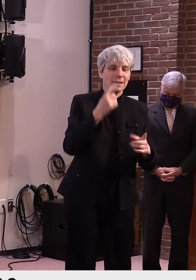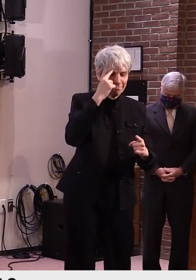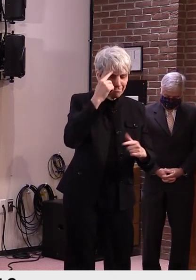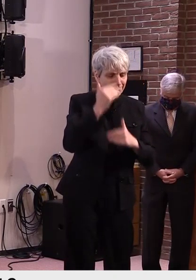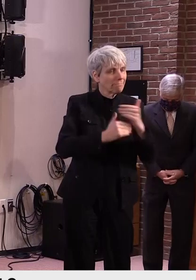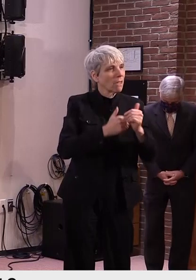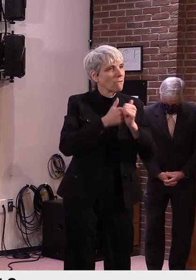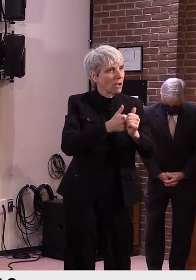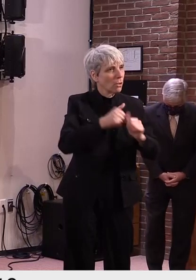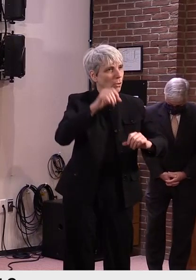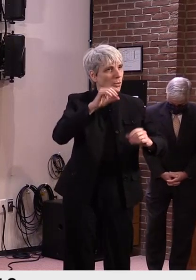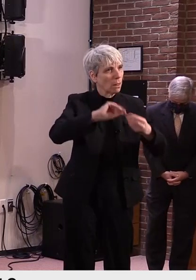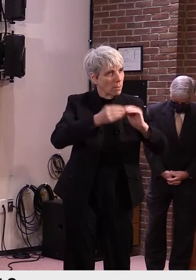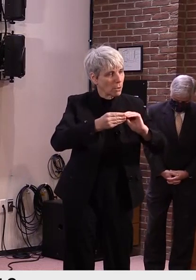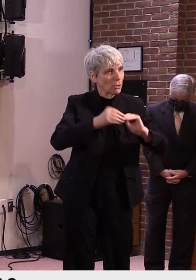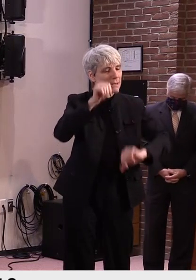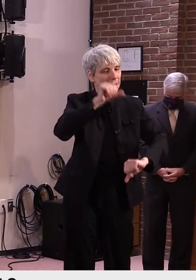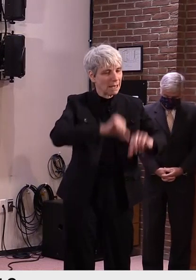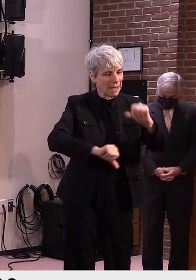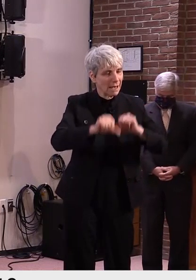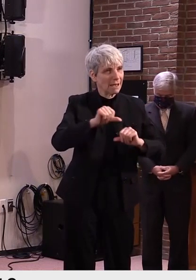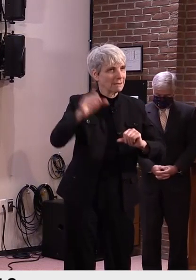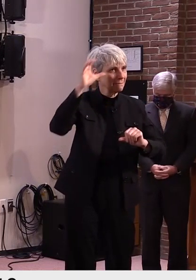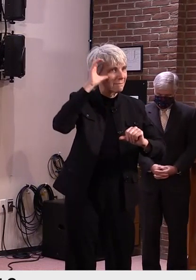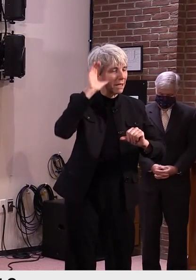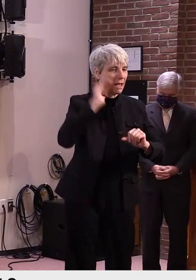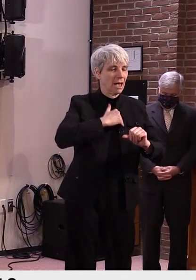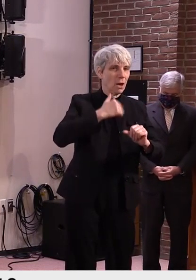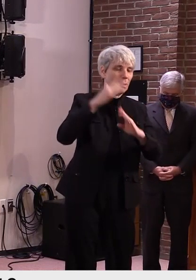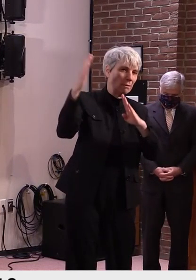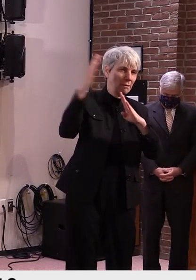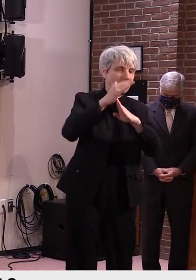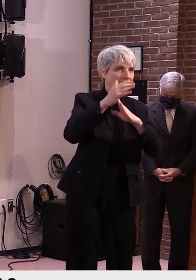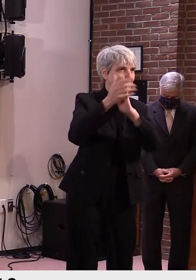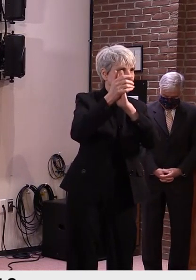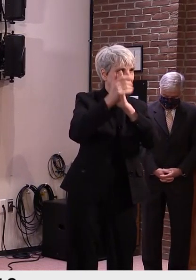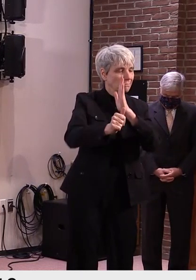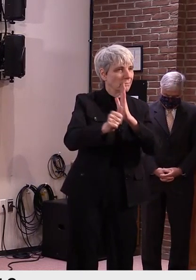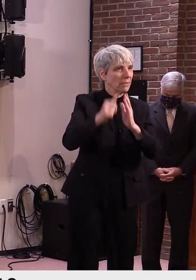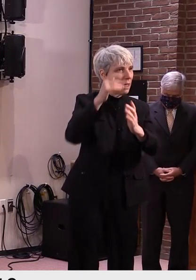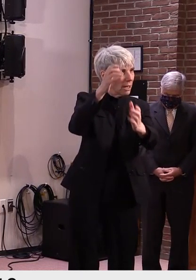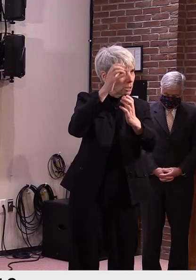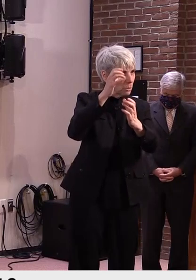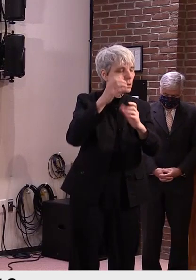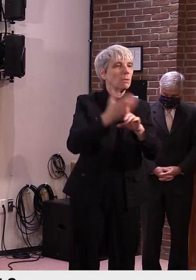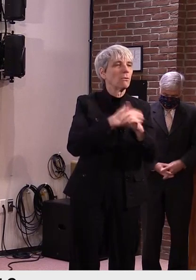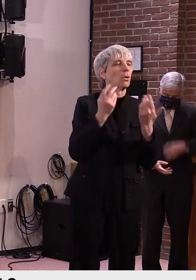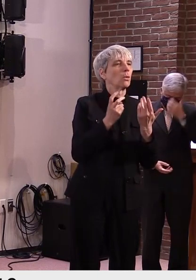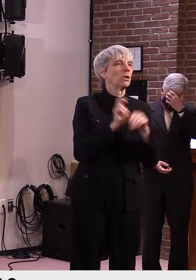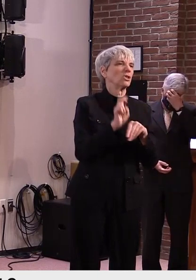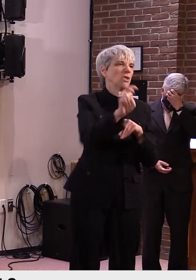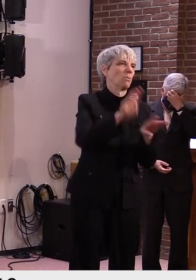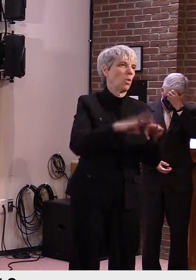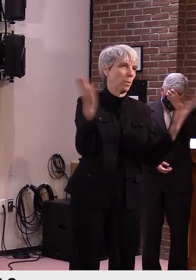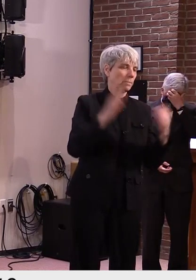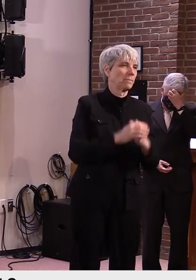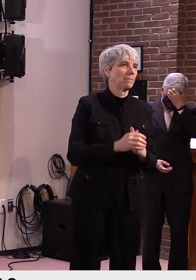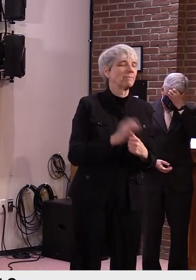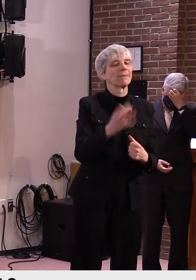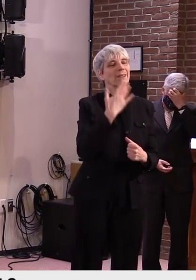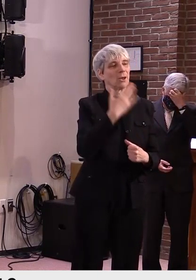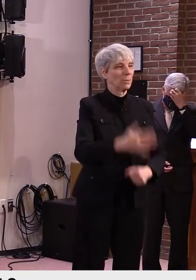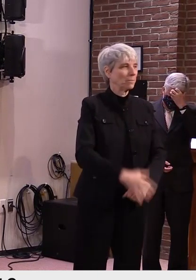science and take the advice of the health experts before we open that door. All right, great,